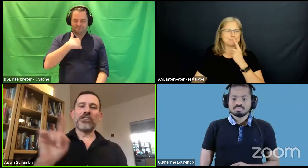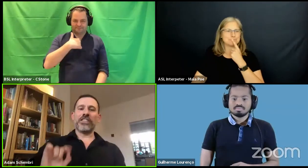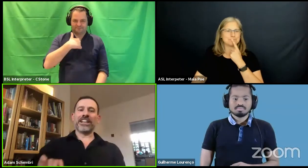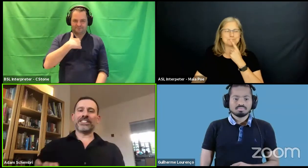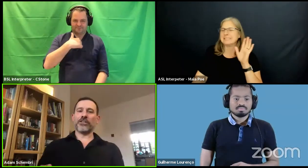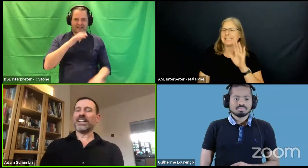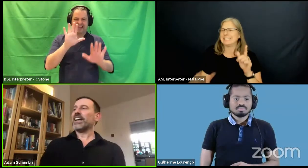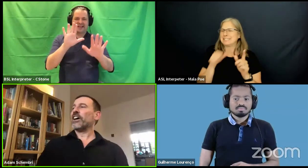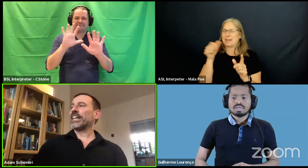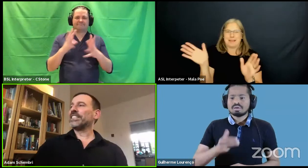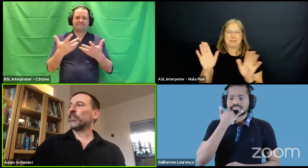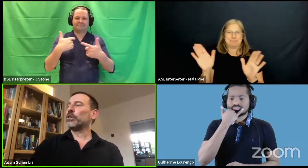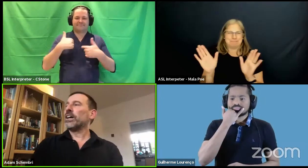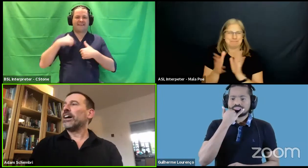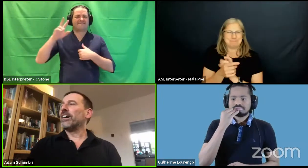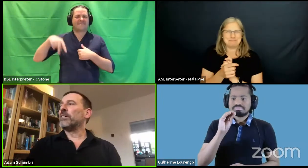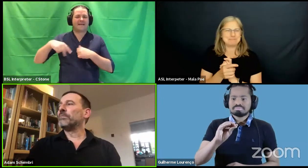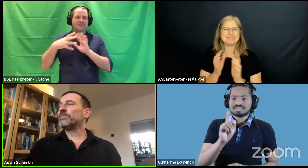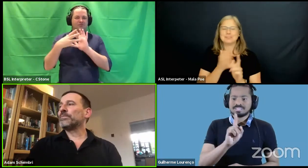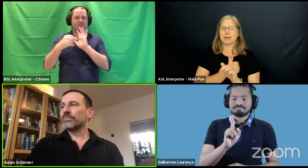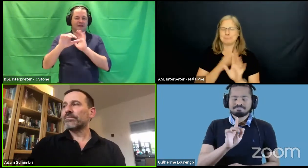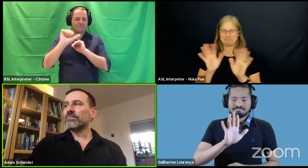it's not there. Sorry. Okay, so